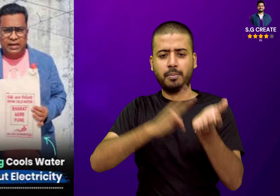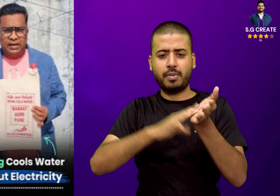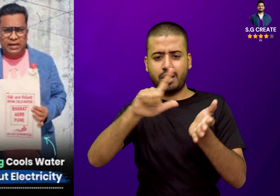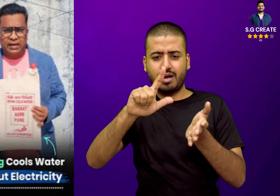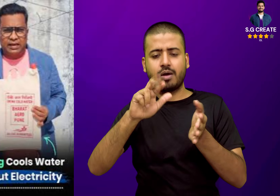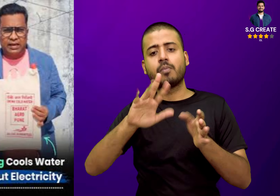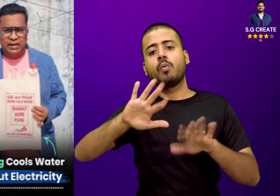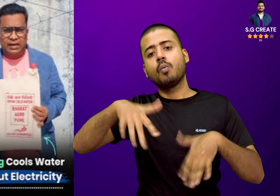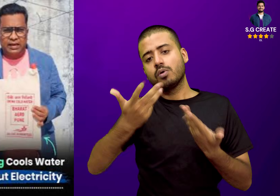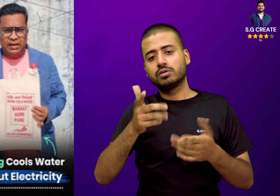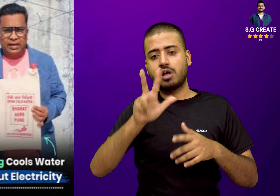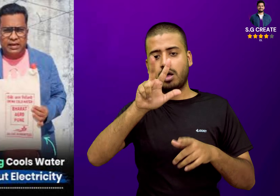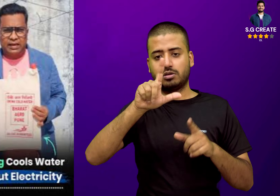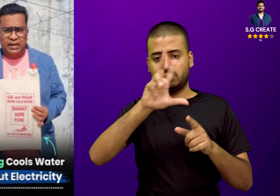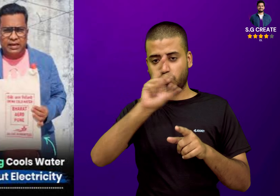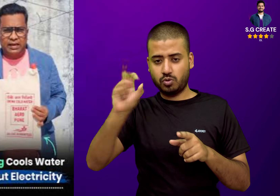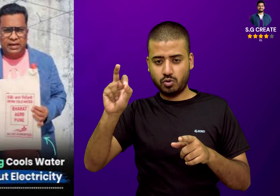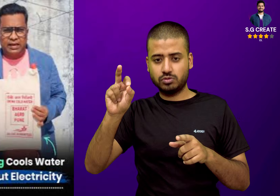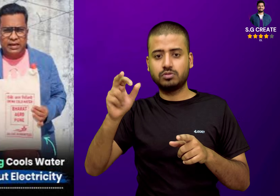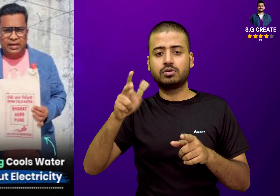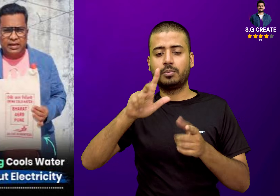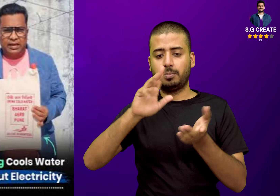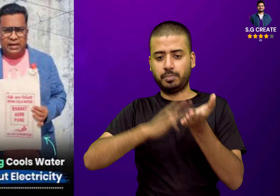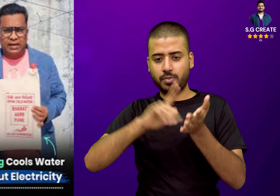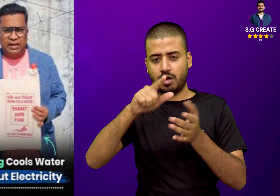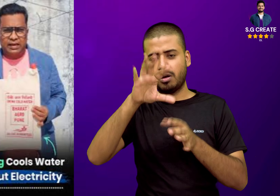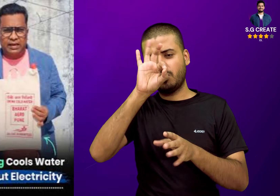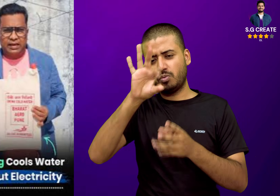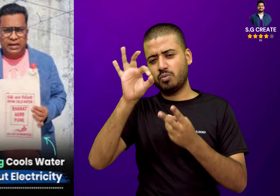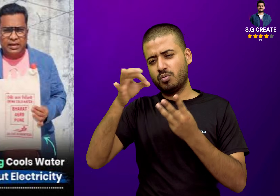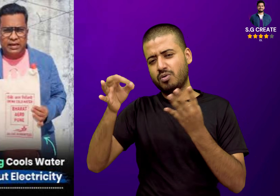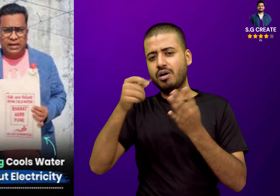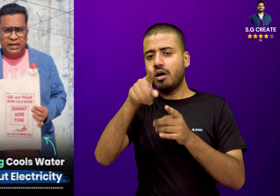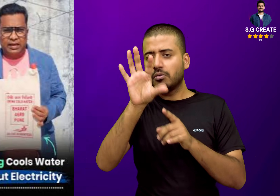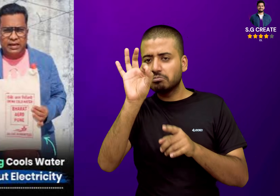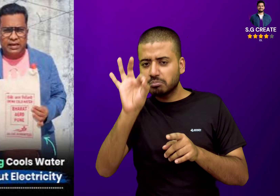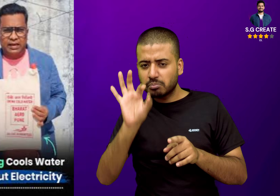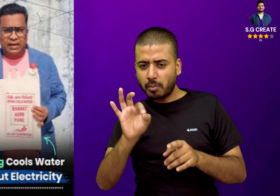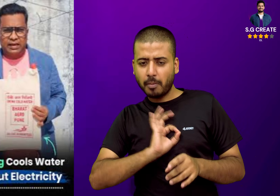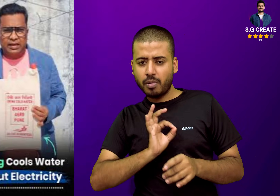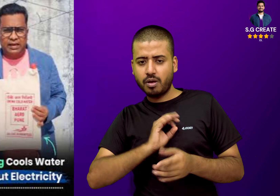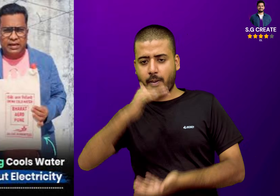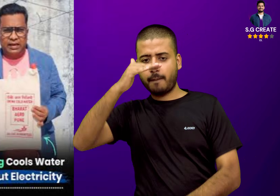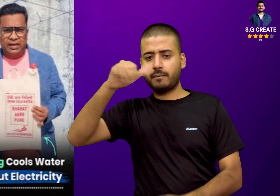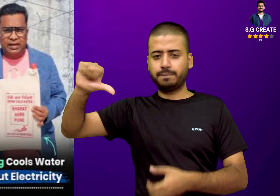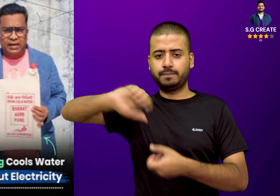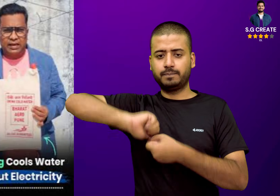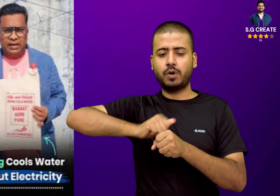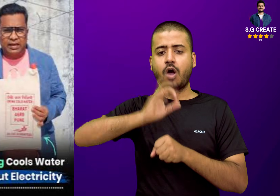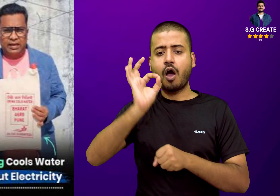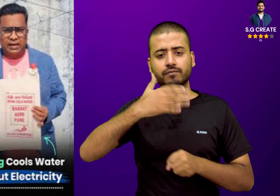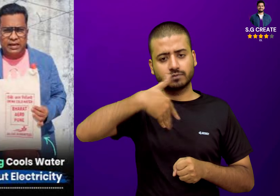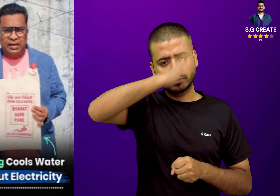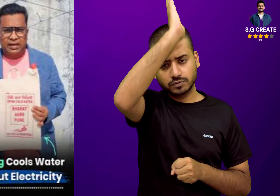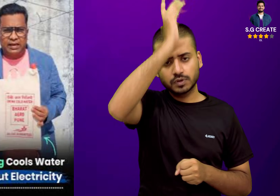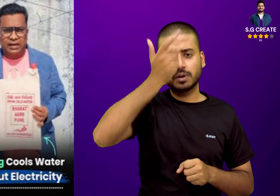for. Priced at around 300 rupees, the portable cooling bag works without electricity, batteries, or any